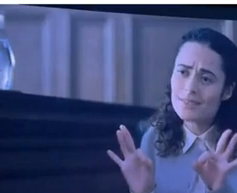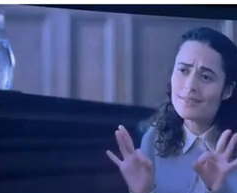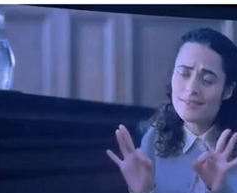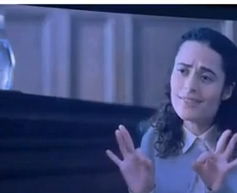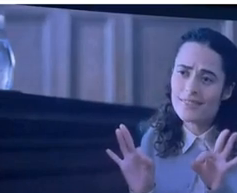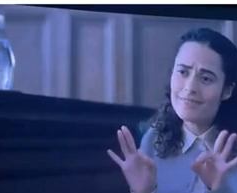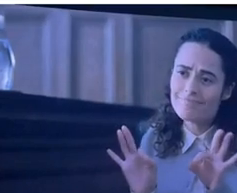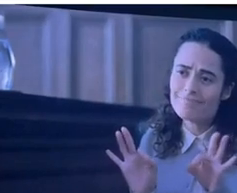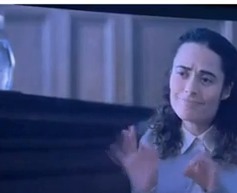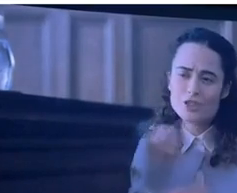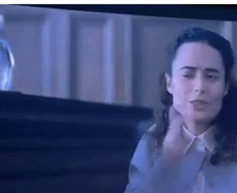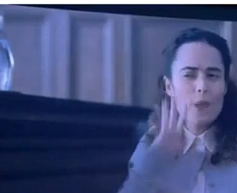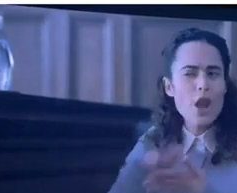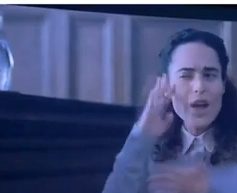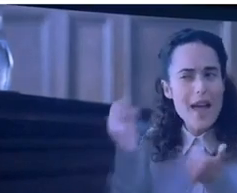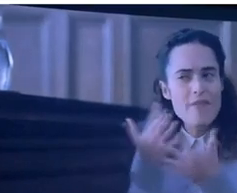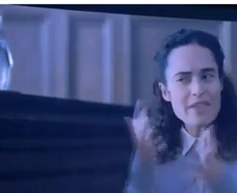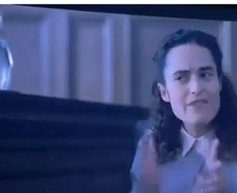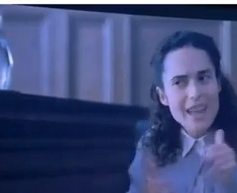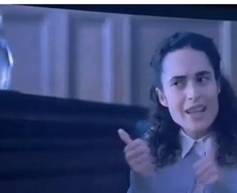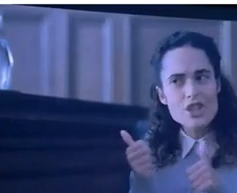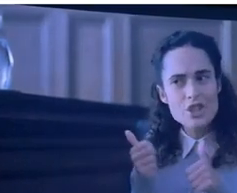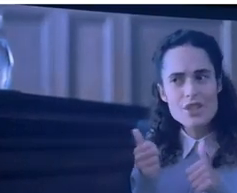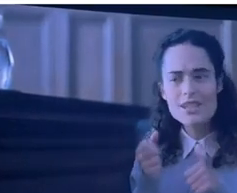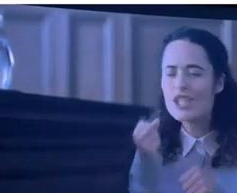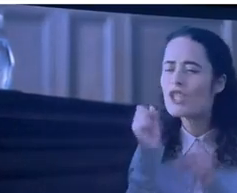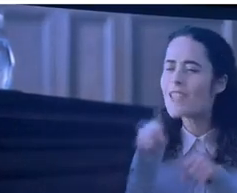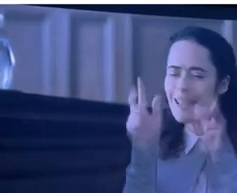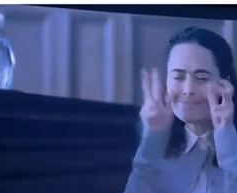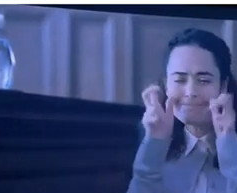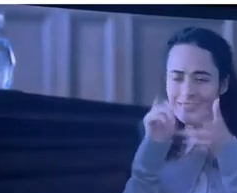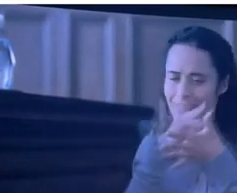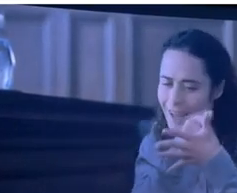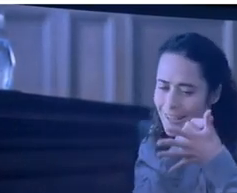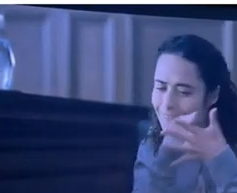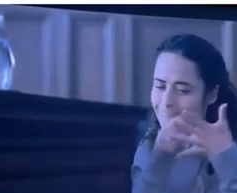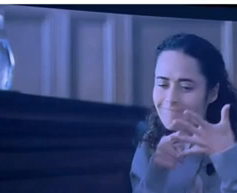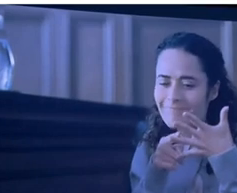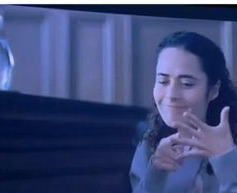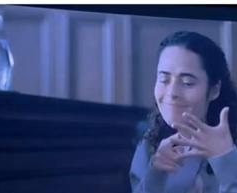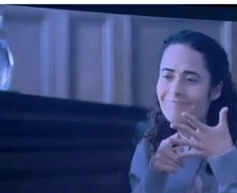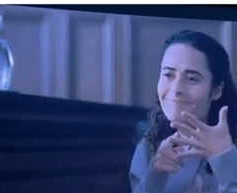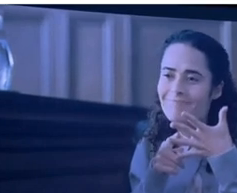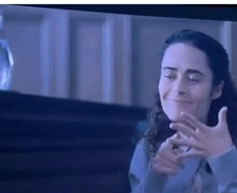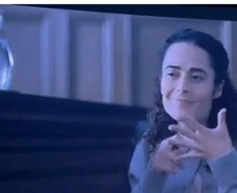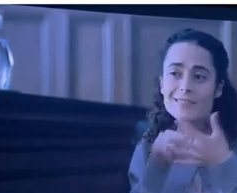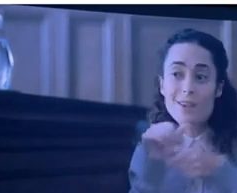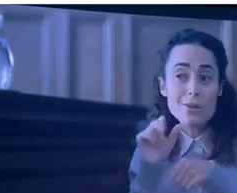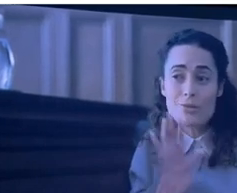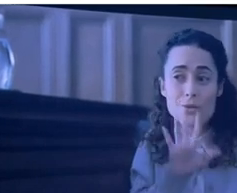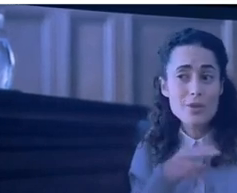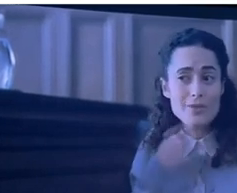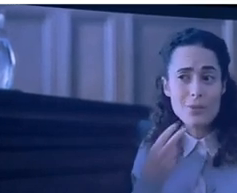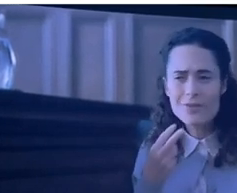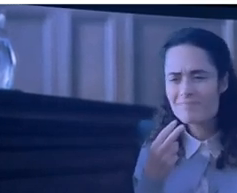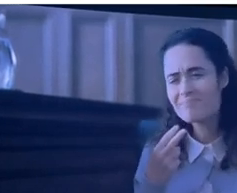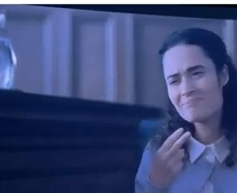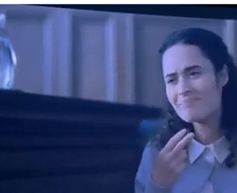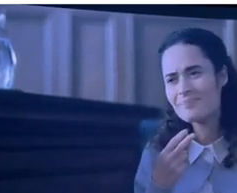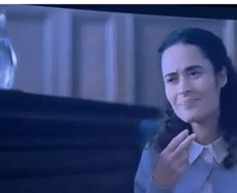sign language, she will learn everything so much faster. She'll be able to study all different things